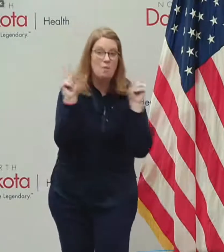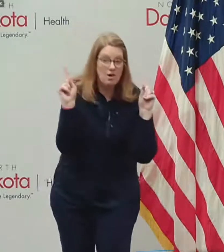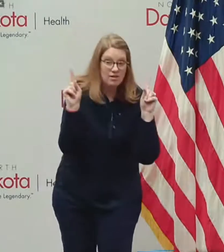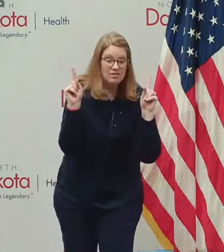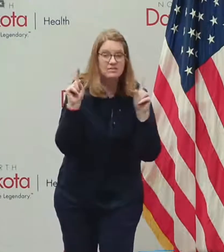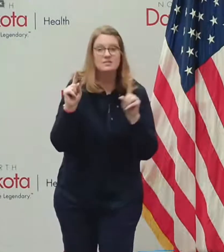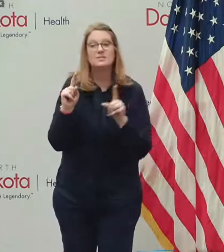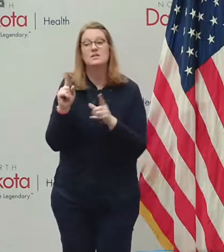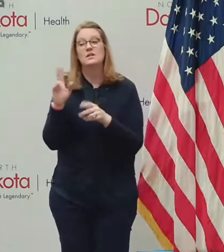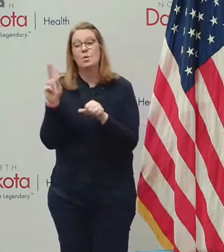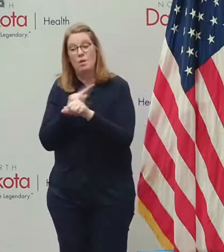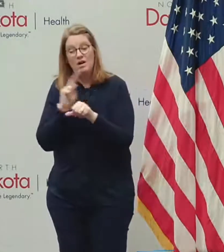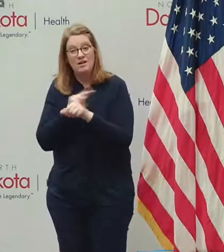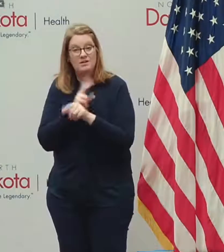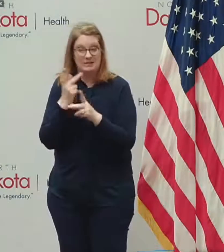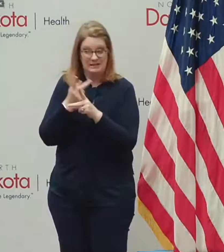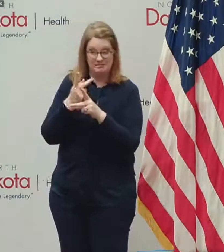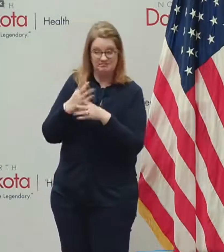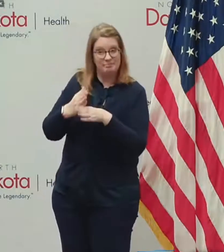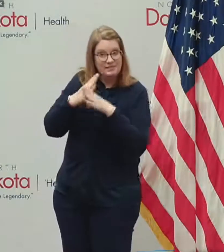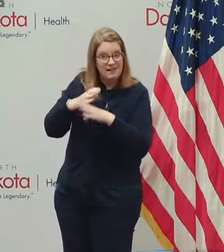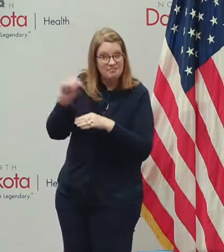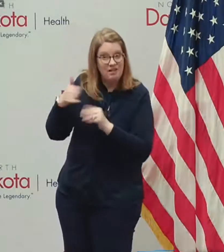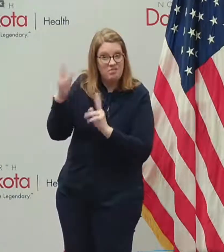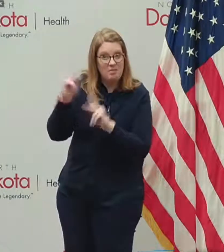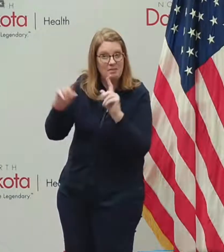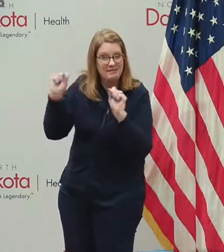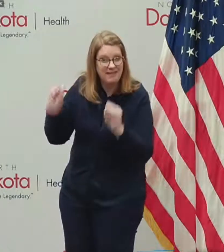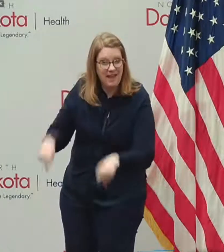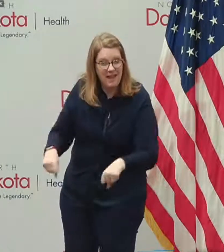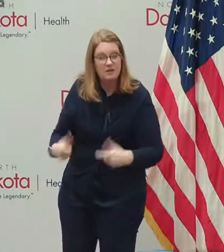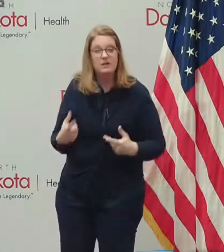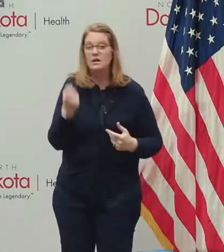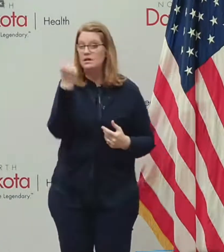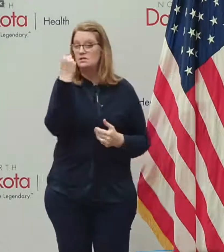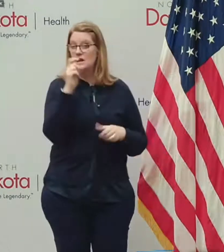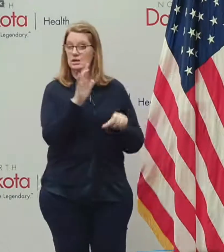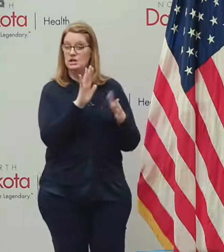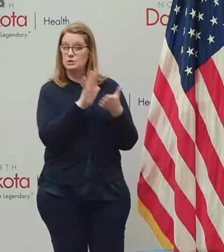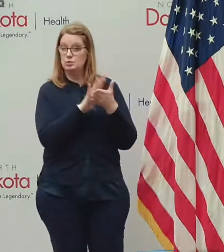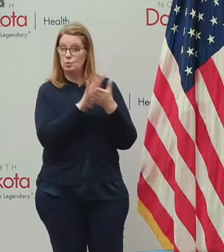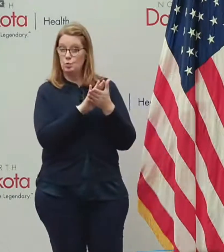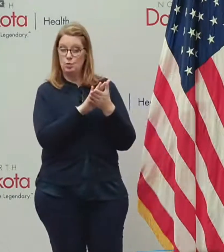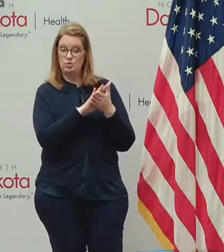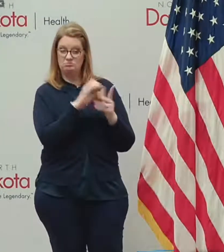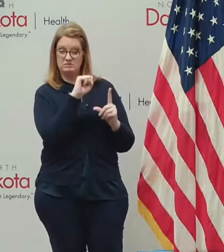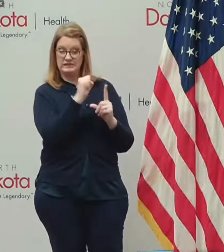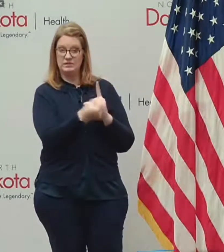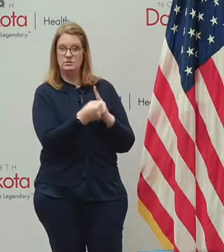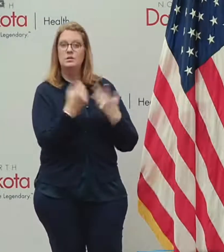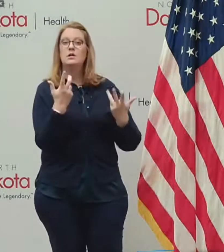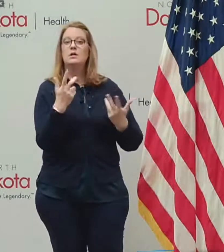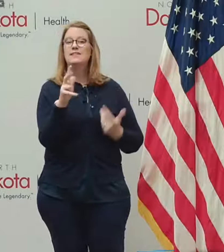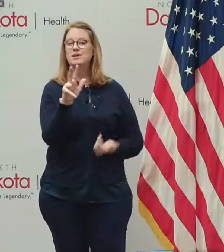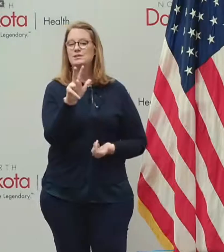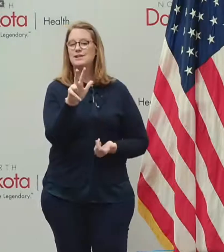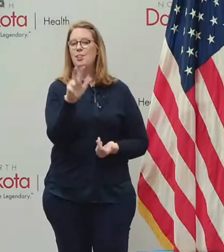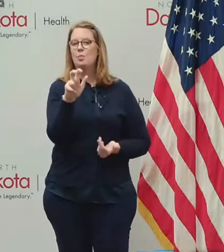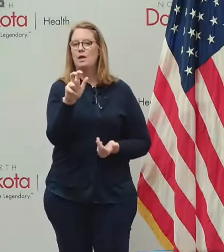can help keep others safe. And in school settings, we had identified there were 300